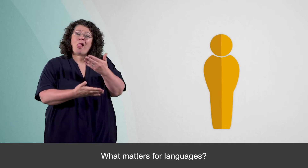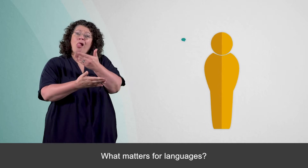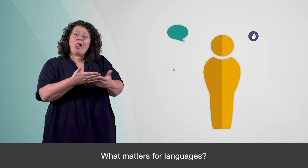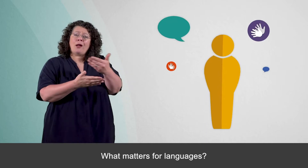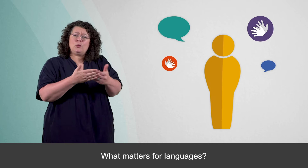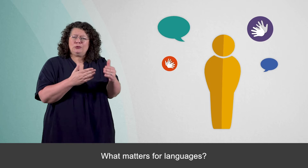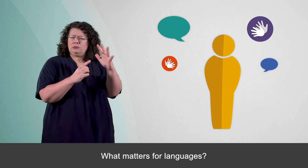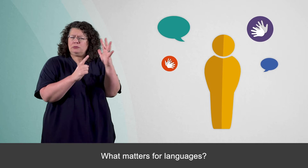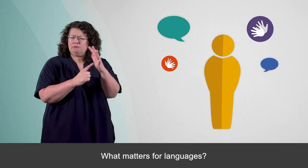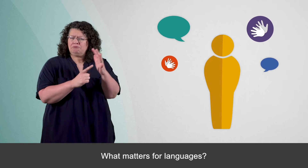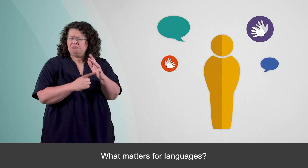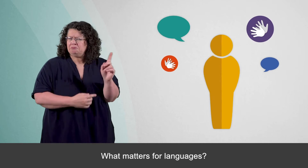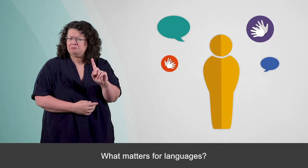What matters for languages?